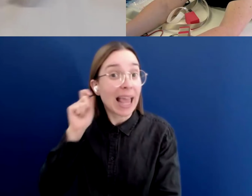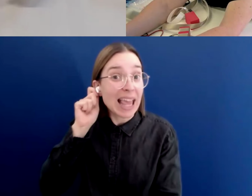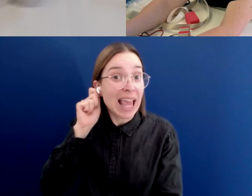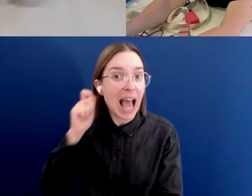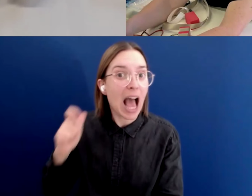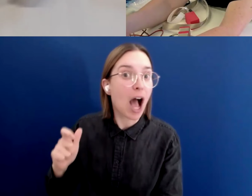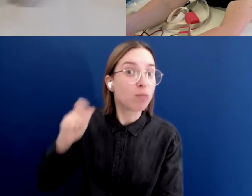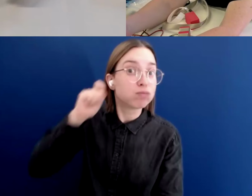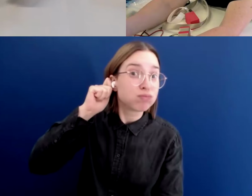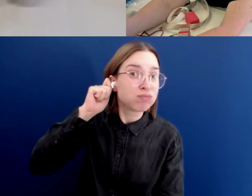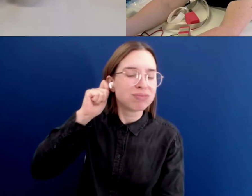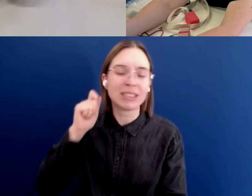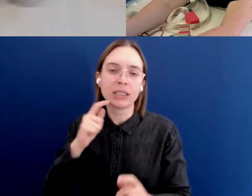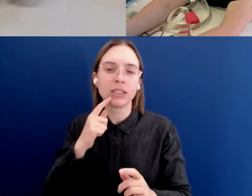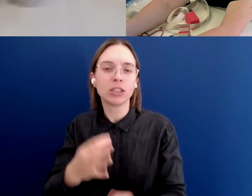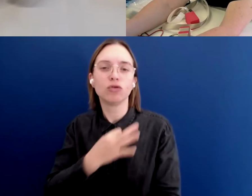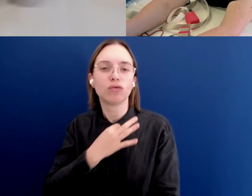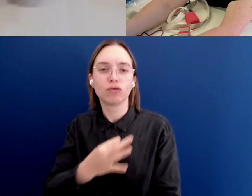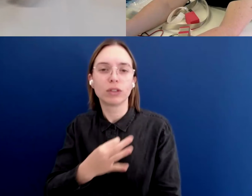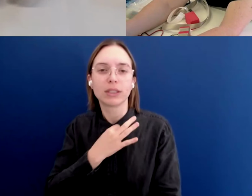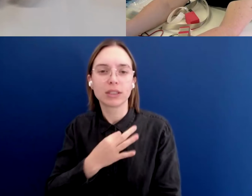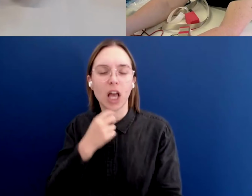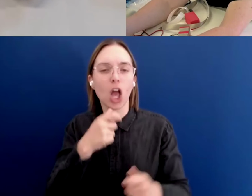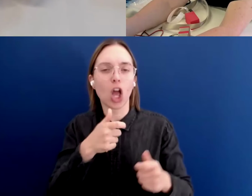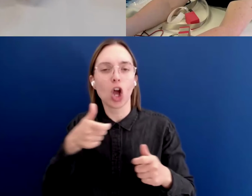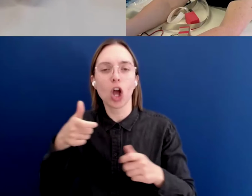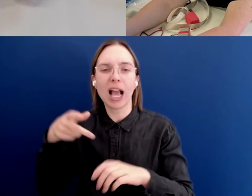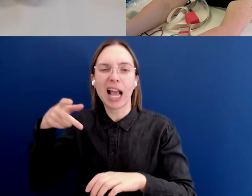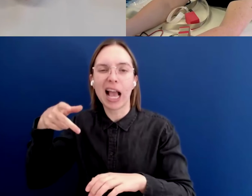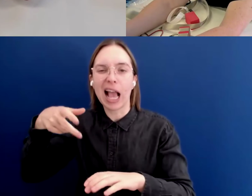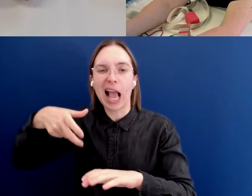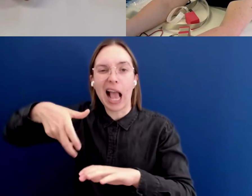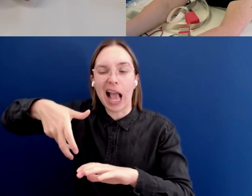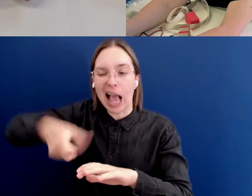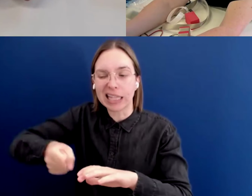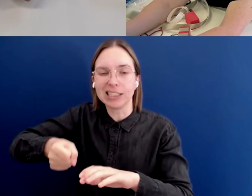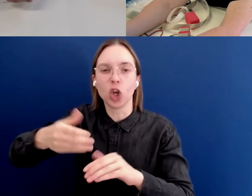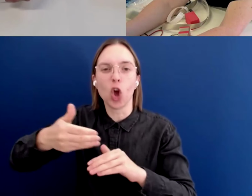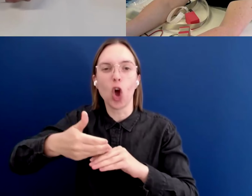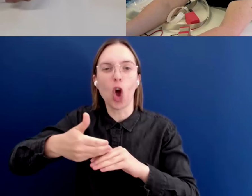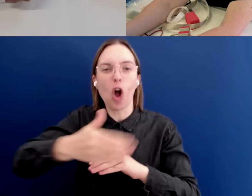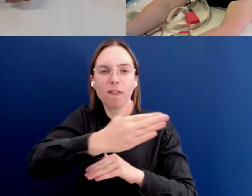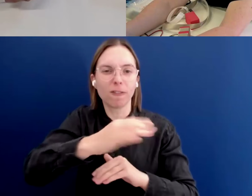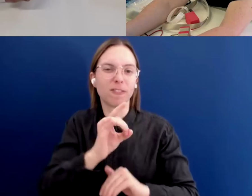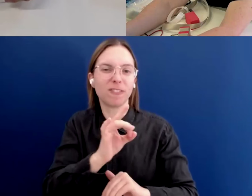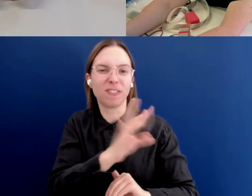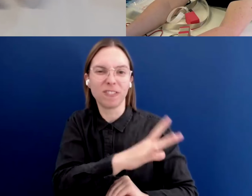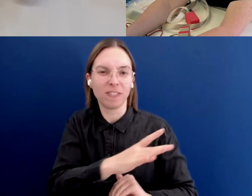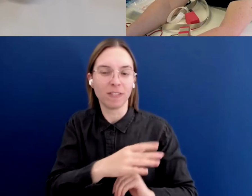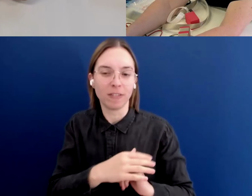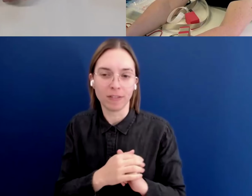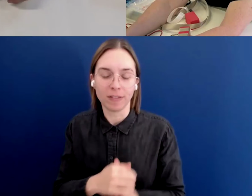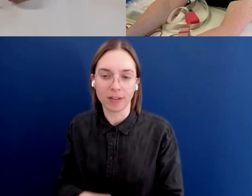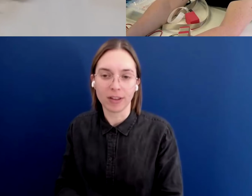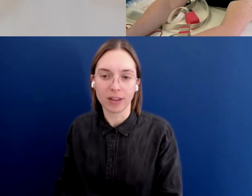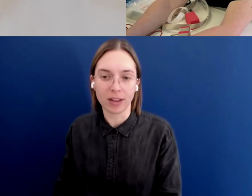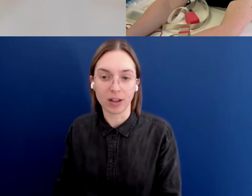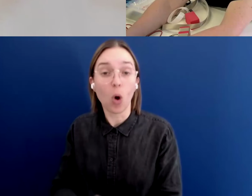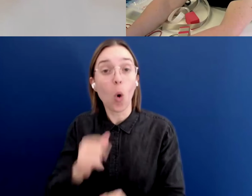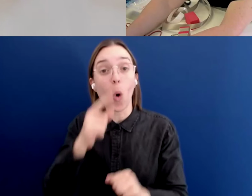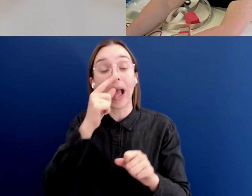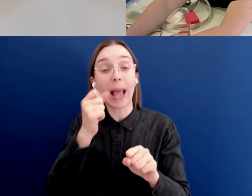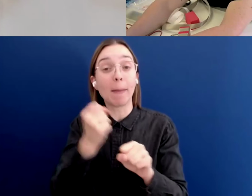like a peg and just wrap the peg in conductive tape, and that makes it nice and big for kids to be able to hold on to. So whatever is